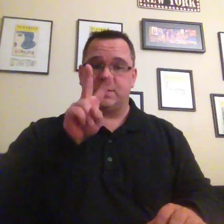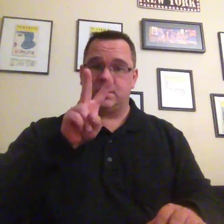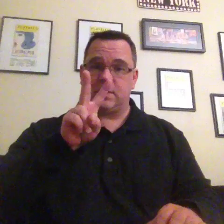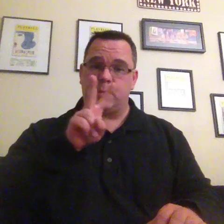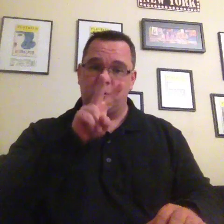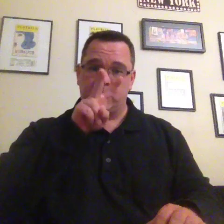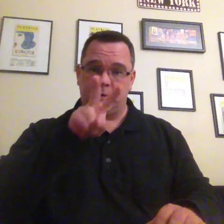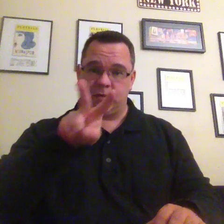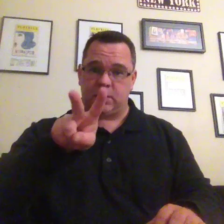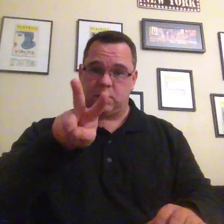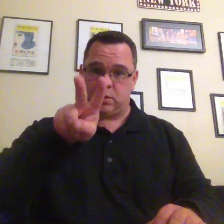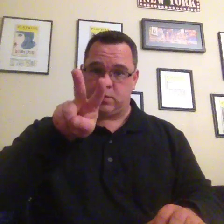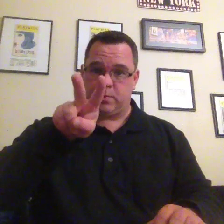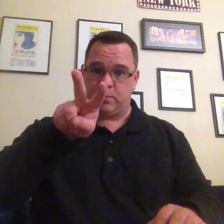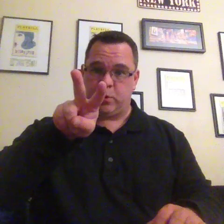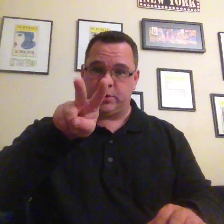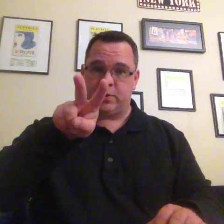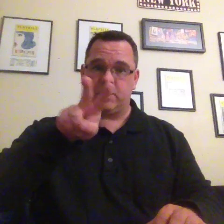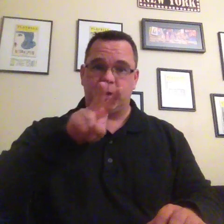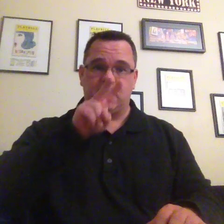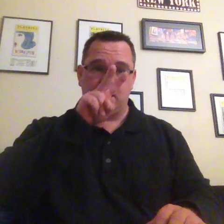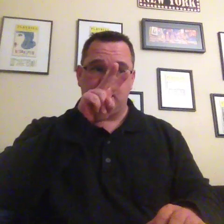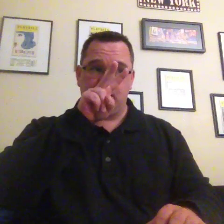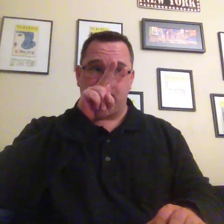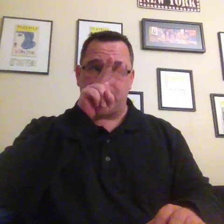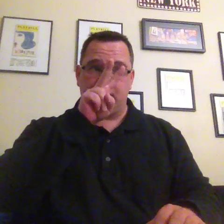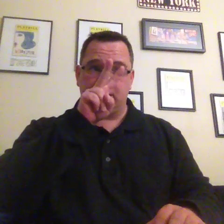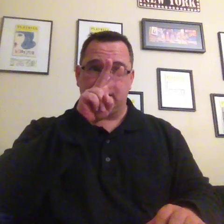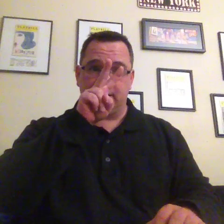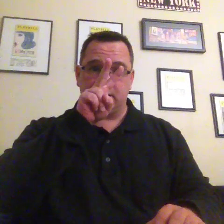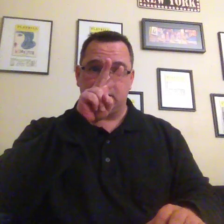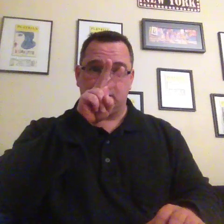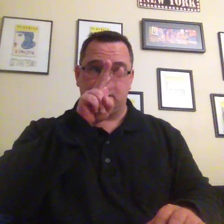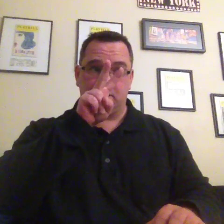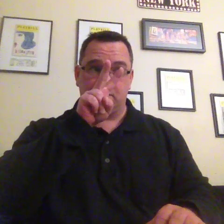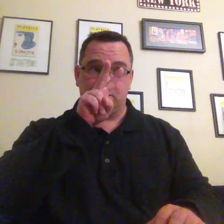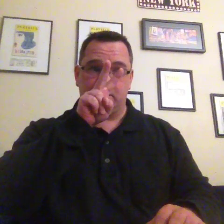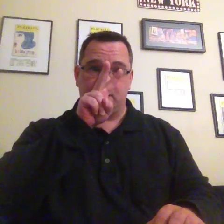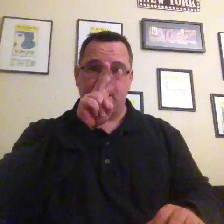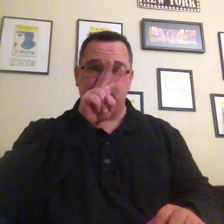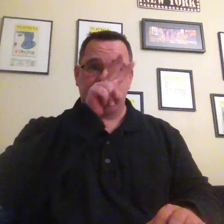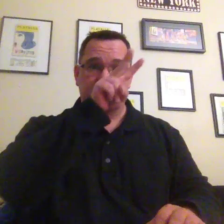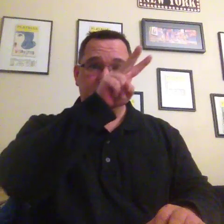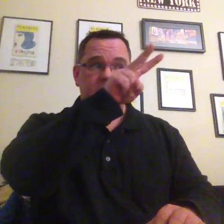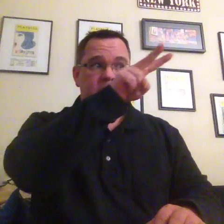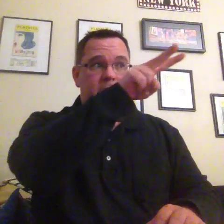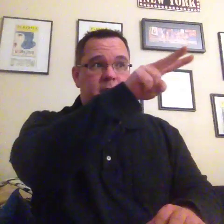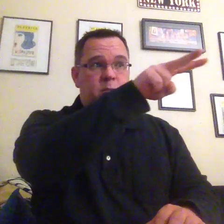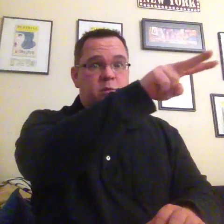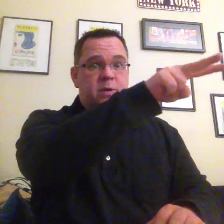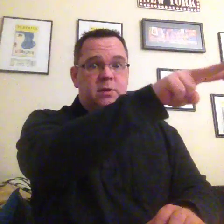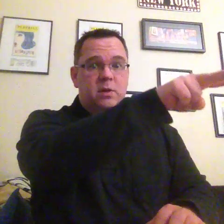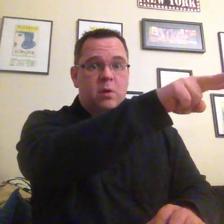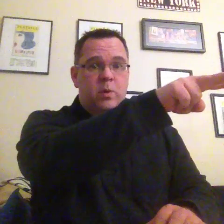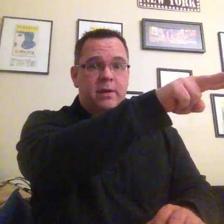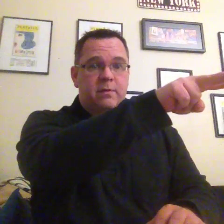Watches. Take both of your pointer in your middle, and make it like they're in front of your eyes, and then move it away from